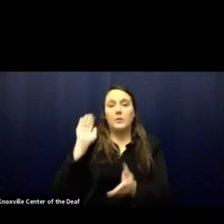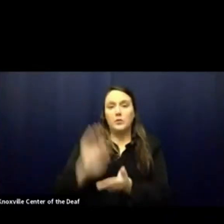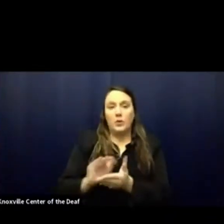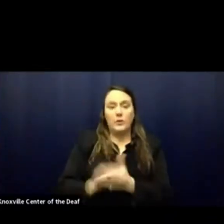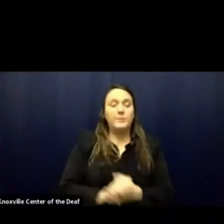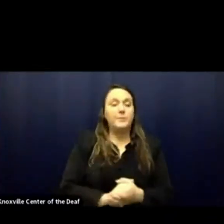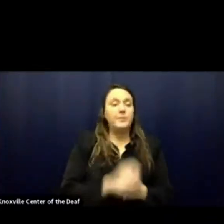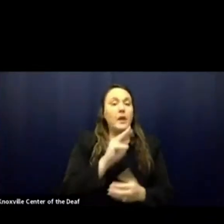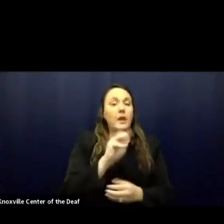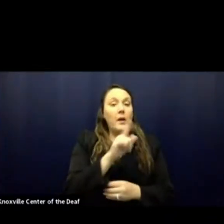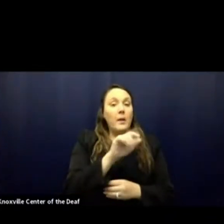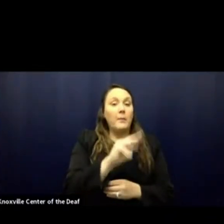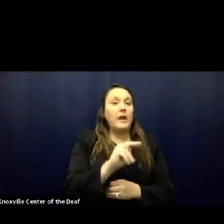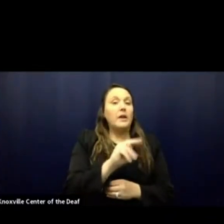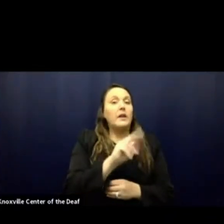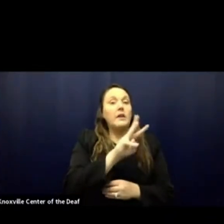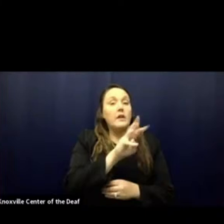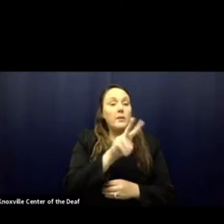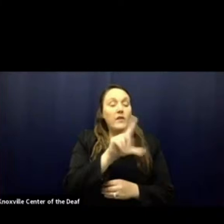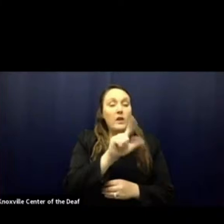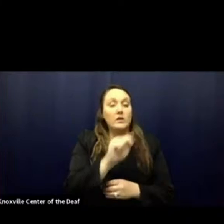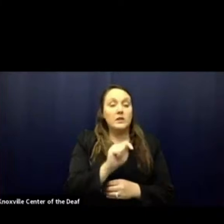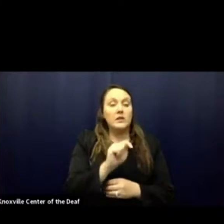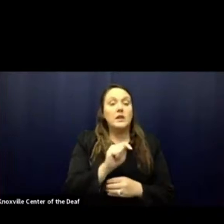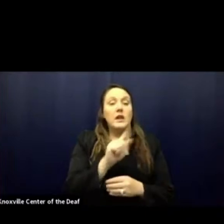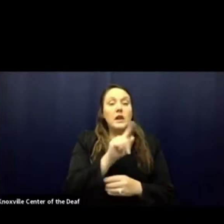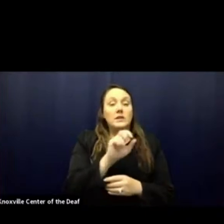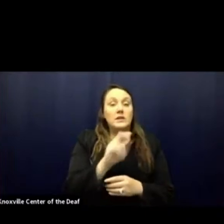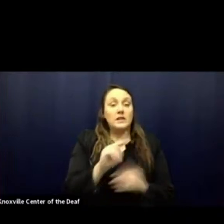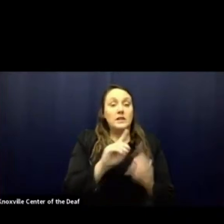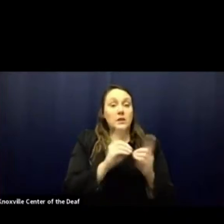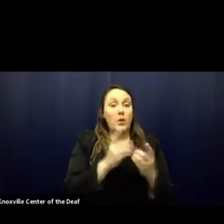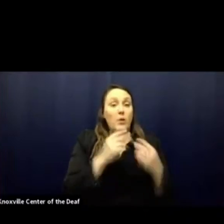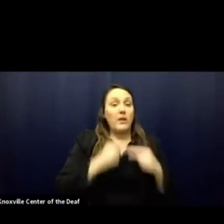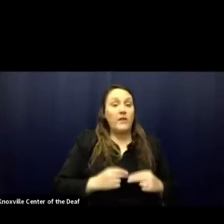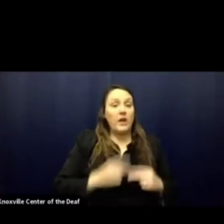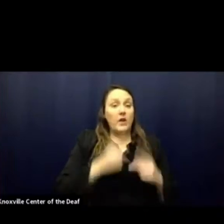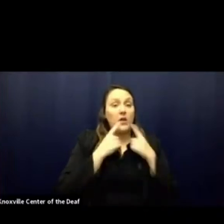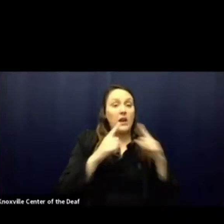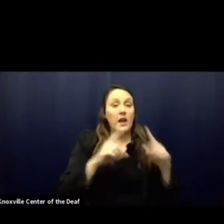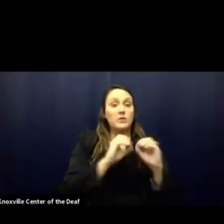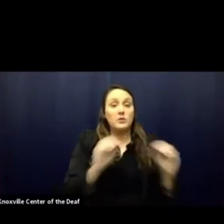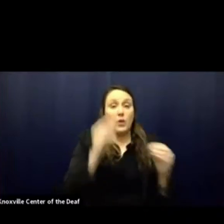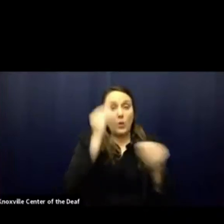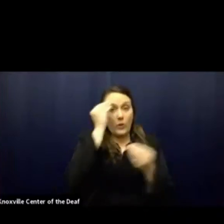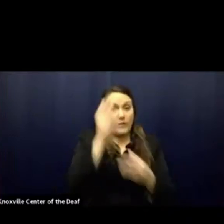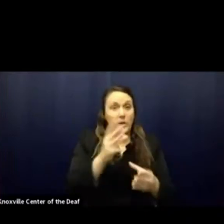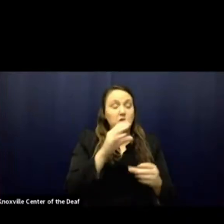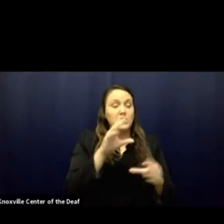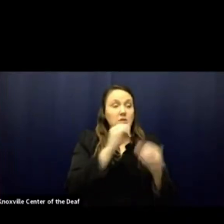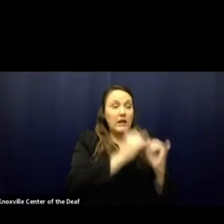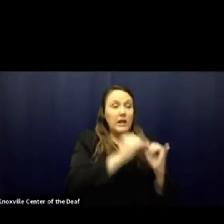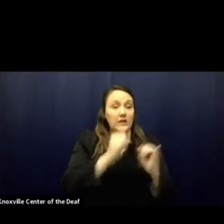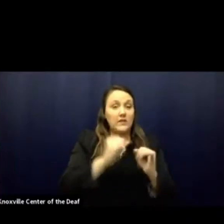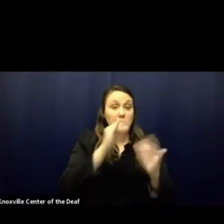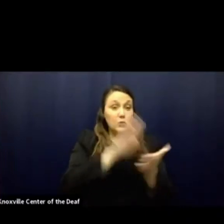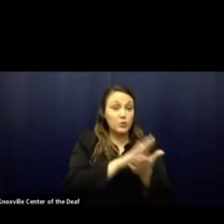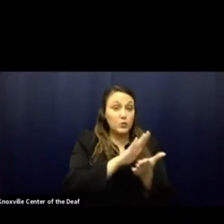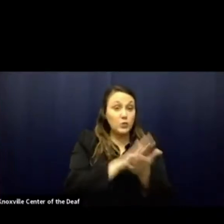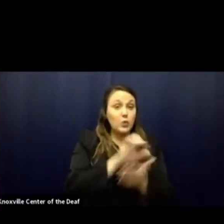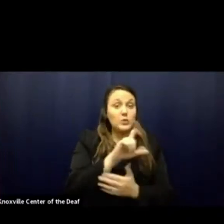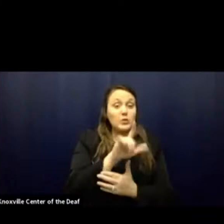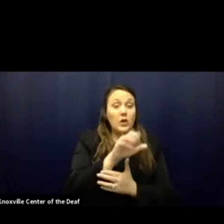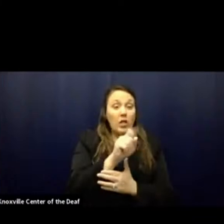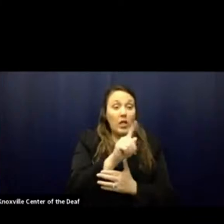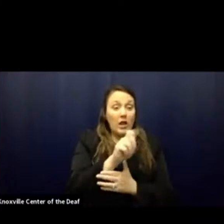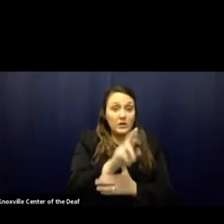WVLT, the Tennessee Department of Health announced that no information about clusters or cases at individual schools would be released. Is there anything